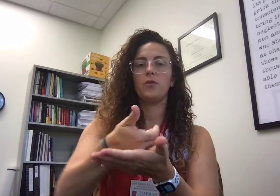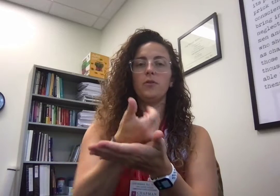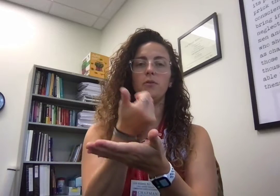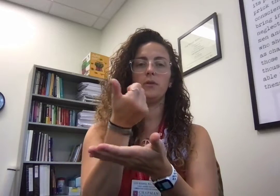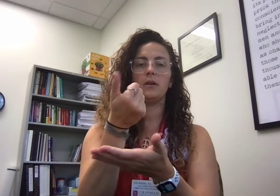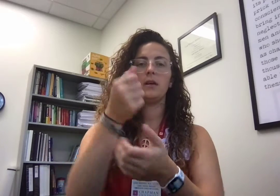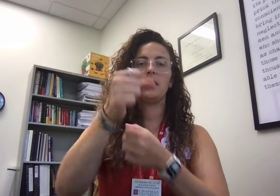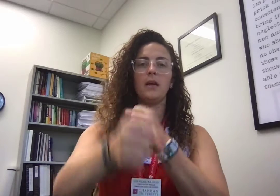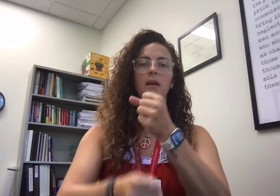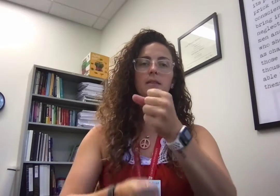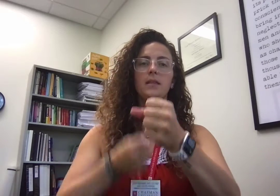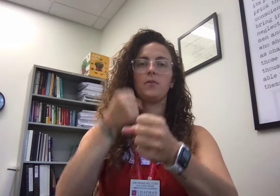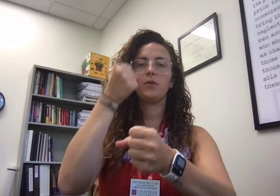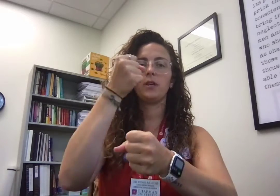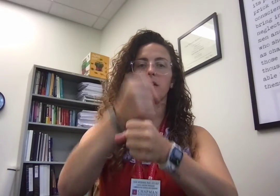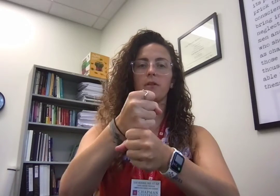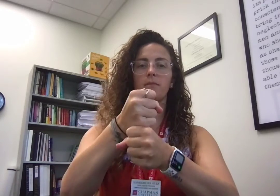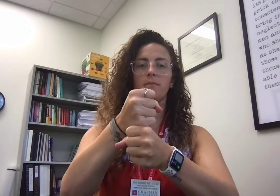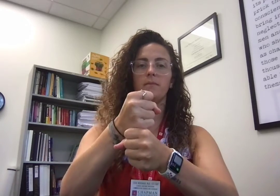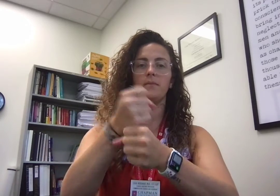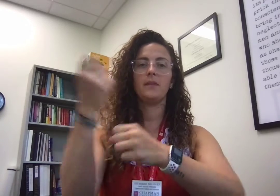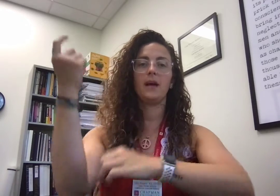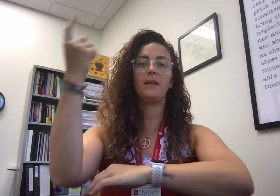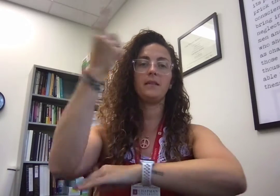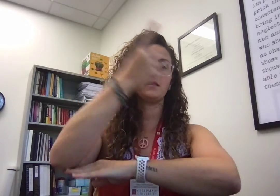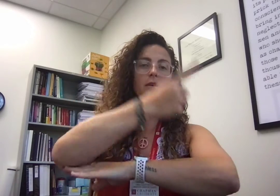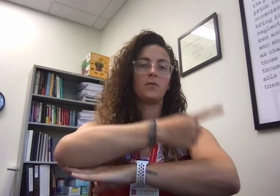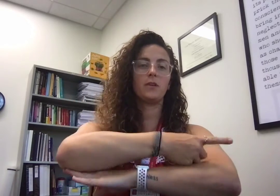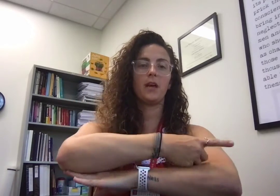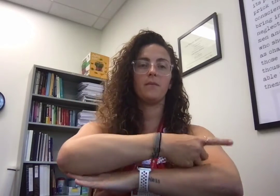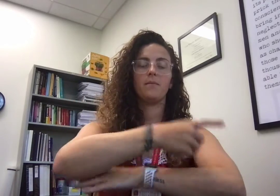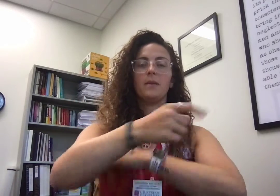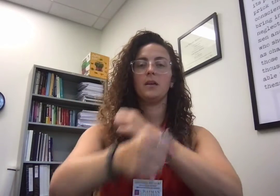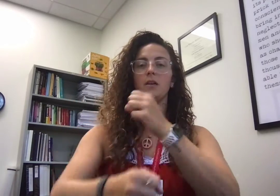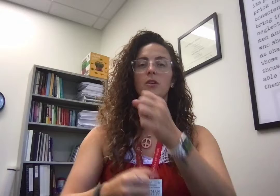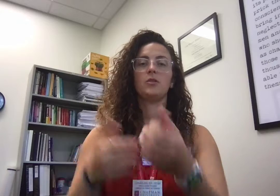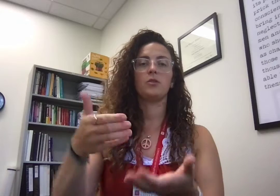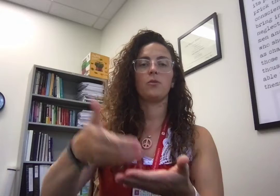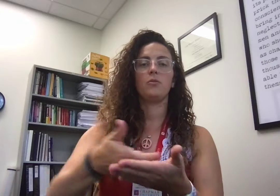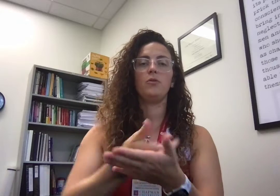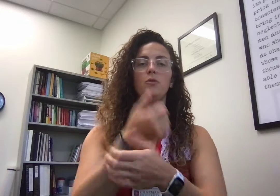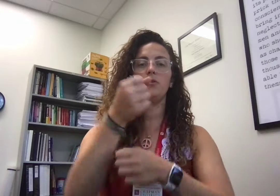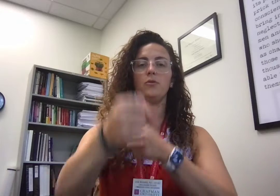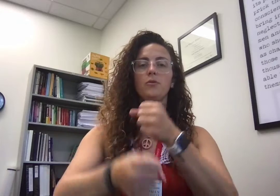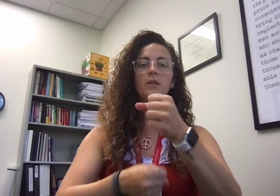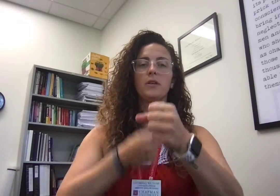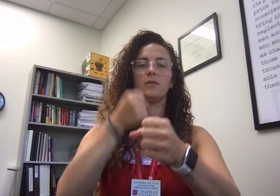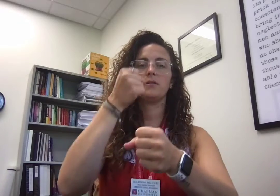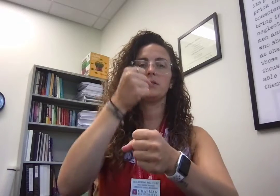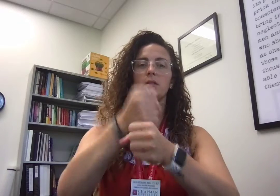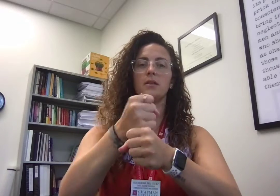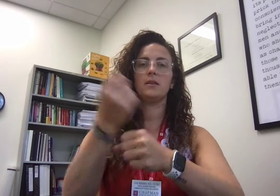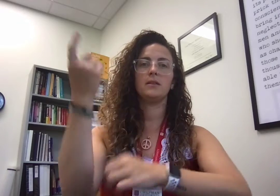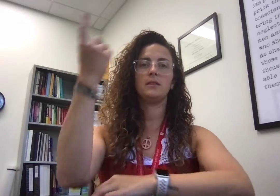new and the sign for year, and then the sign for day. So New Year's